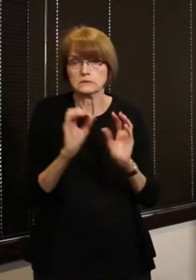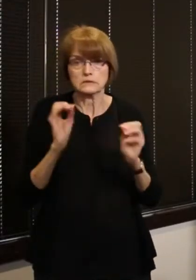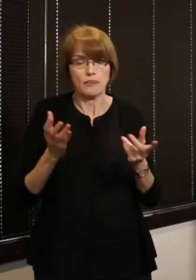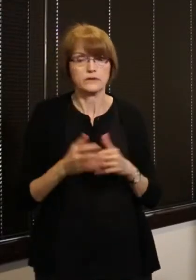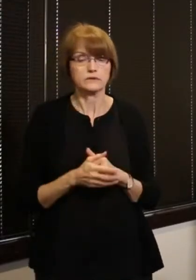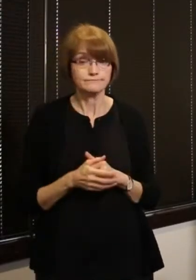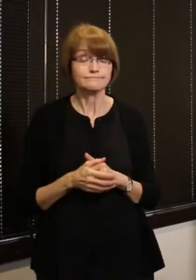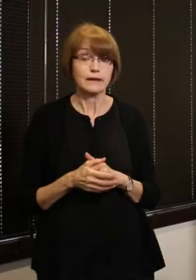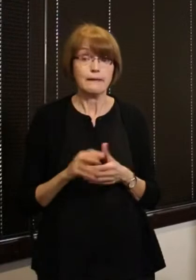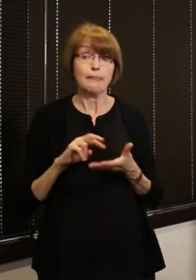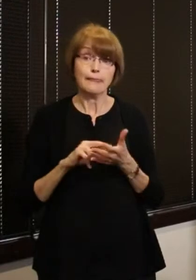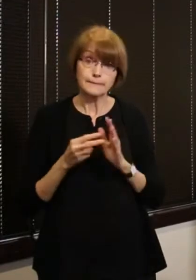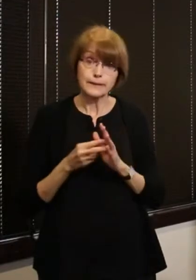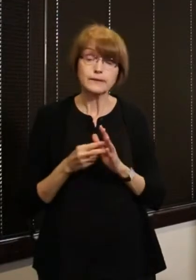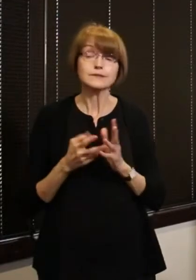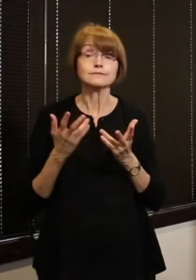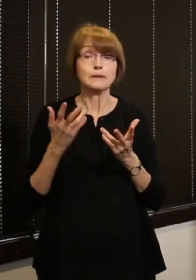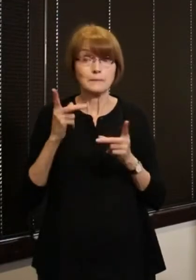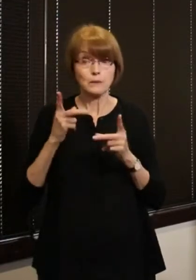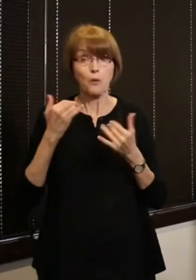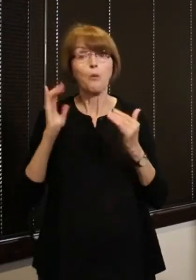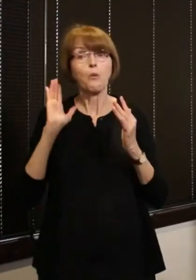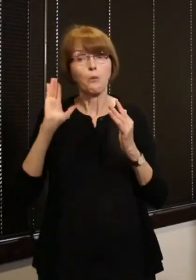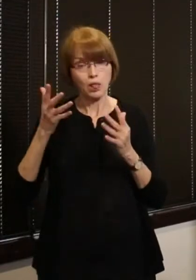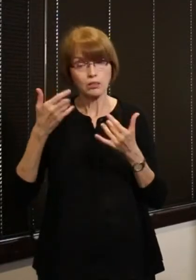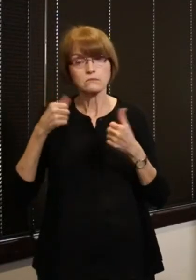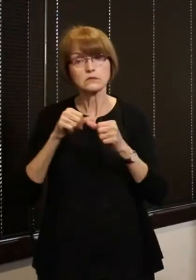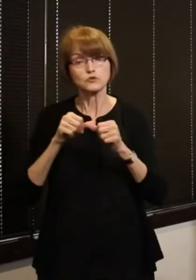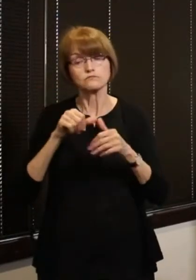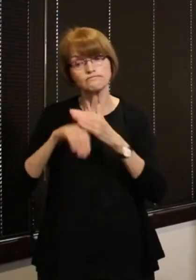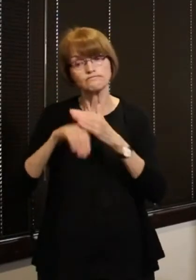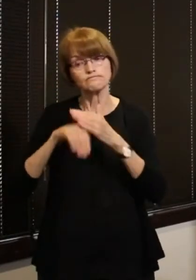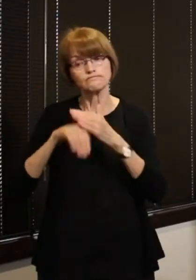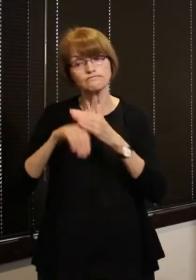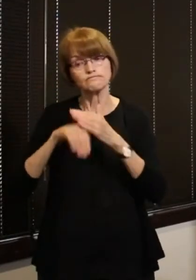see hospitalizations. But if we want to see those cases come